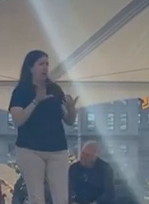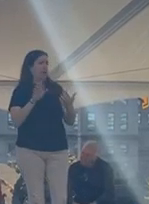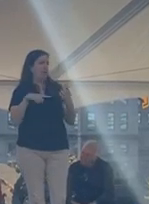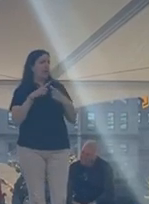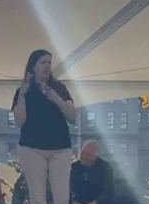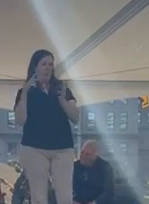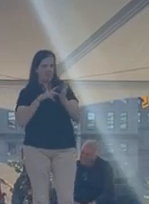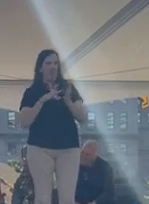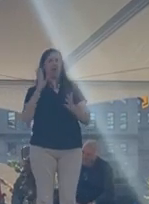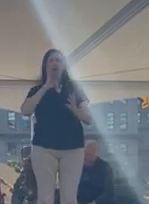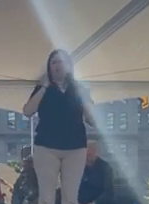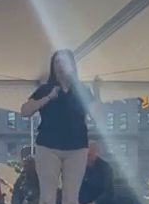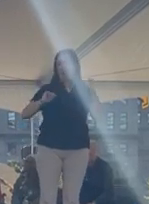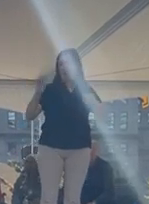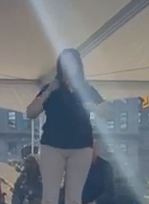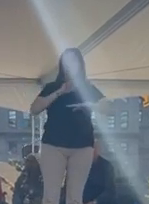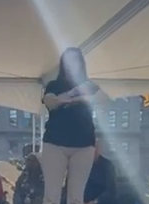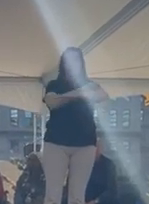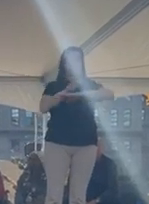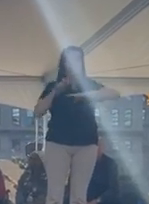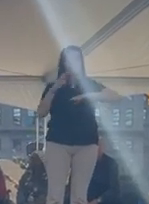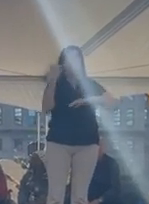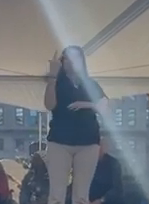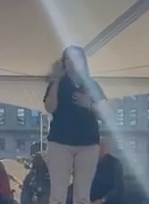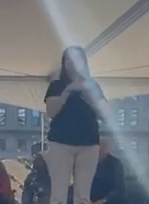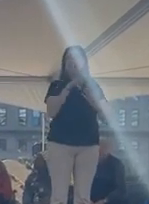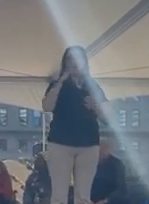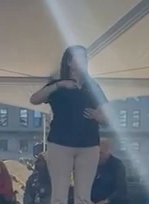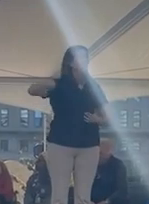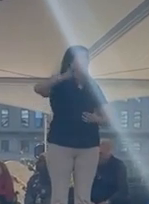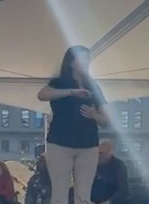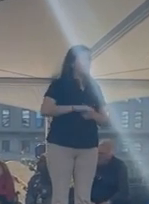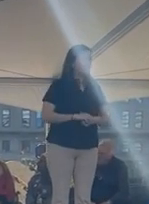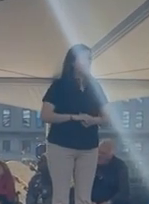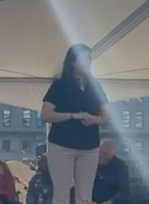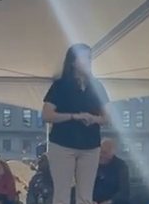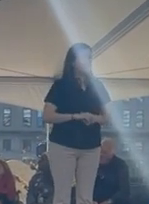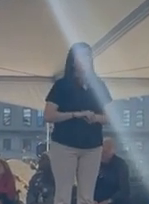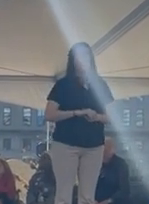we get back, they'll be performing 3 songs for all of us.